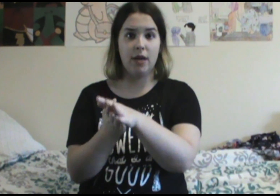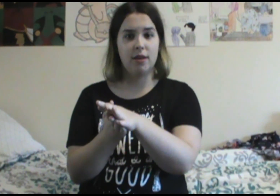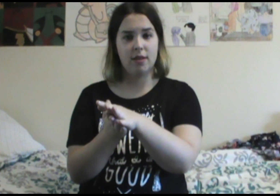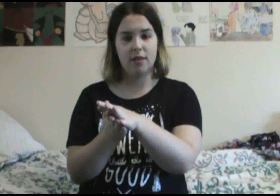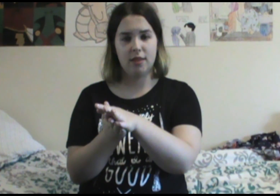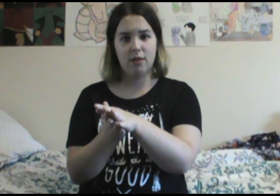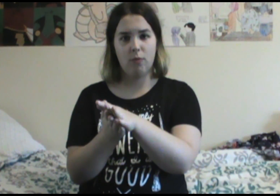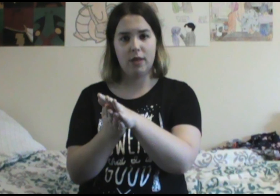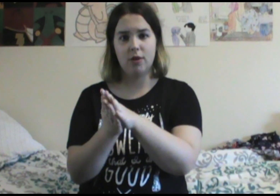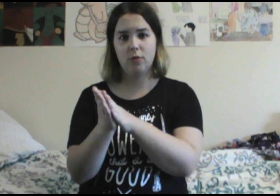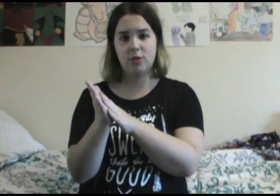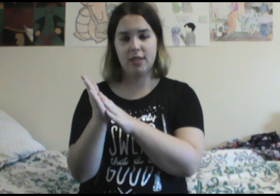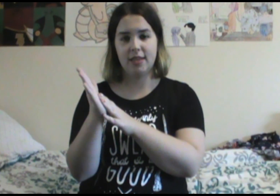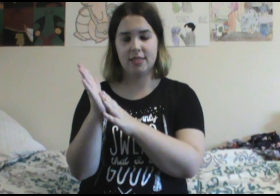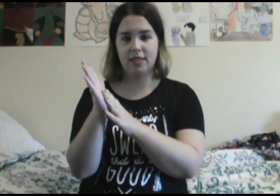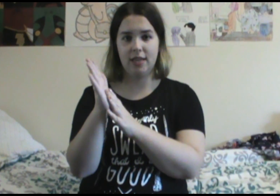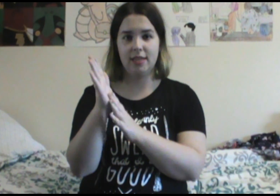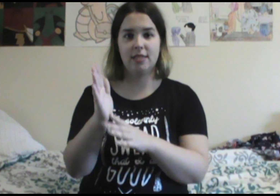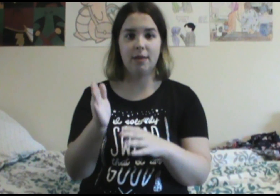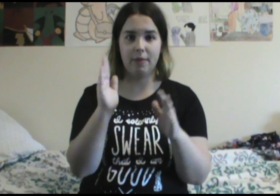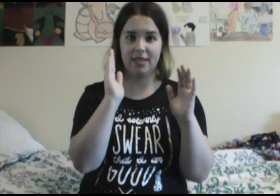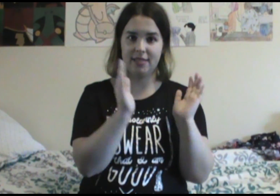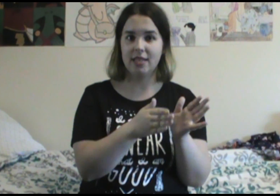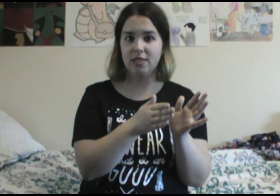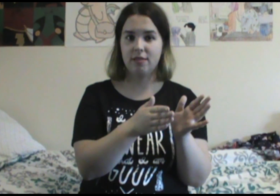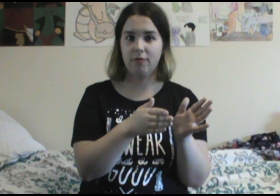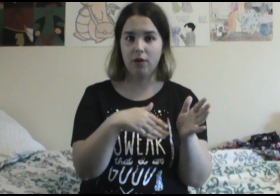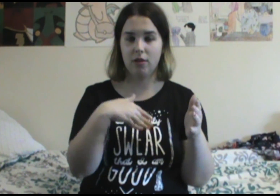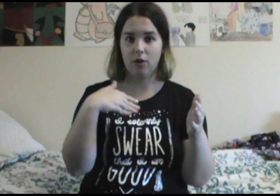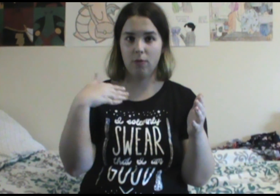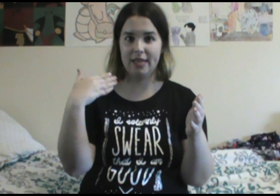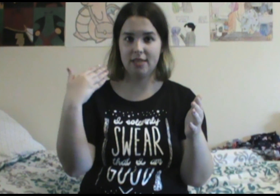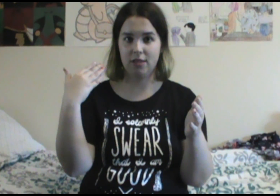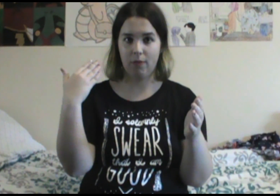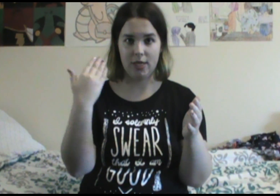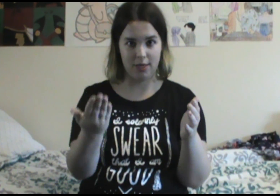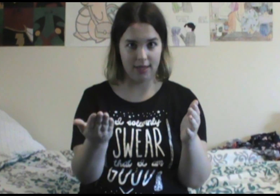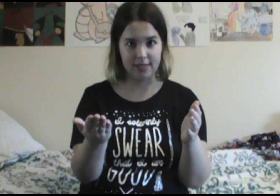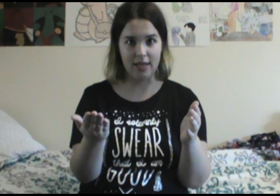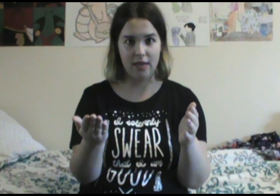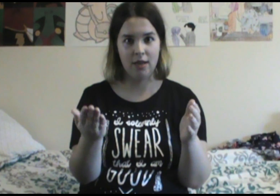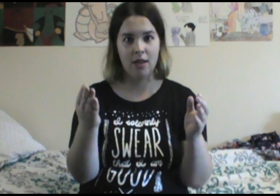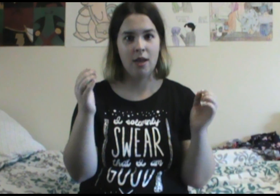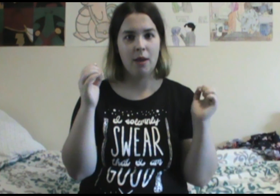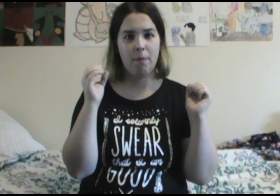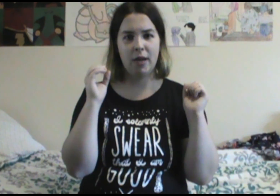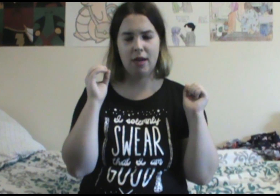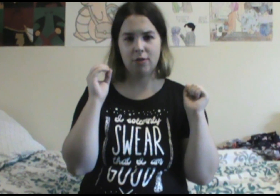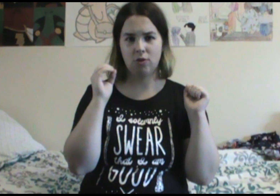But with who she thinks it is, it makes sense for her reasons of why she thinks that. But I also